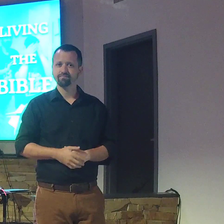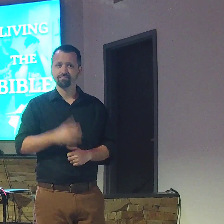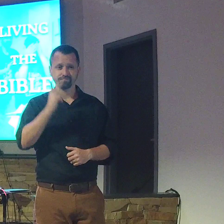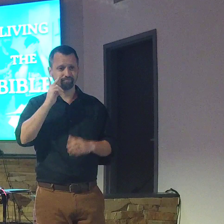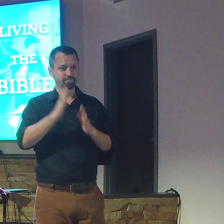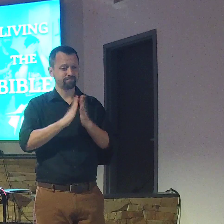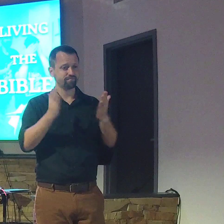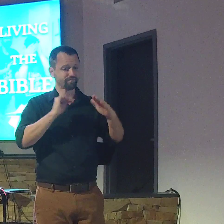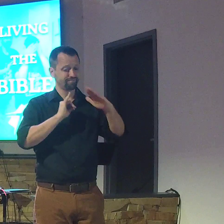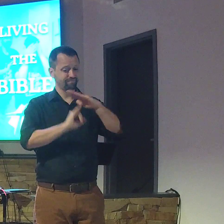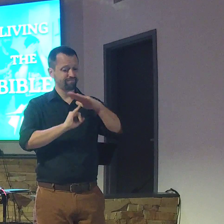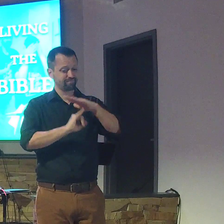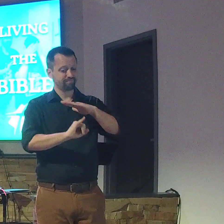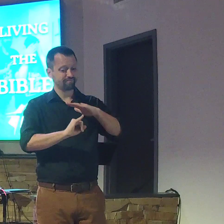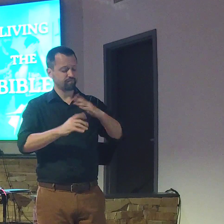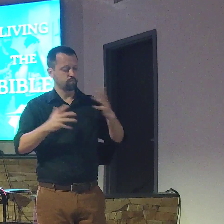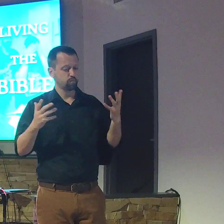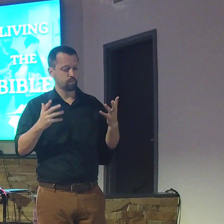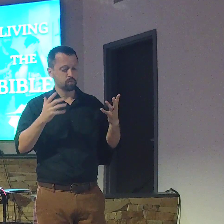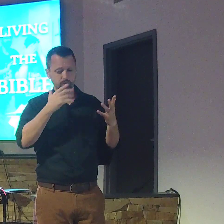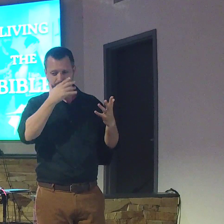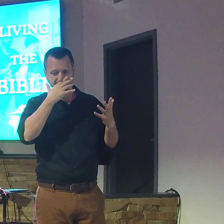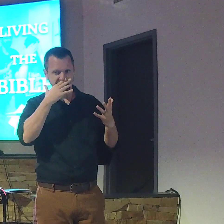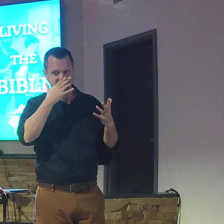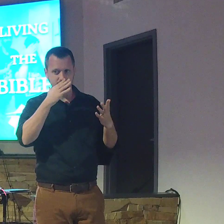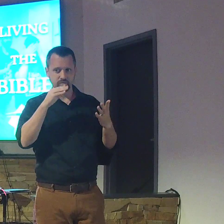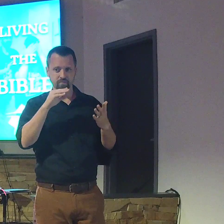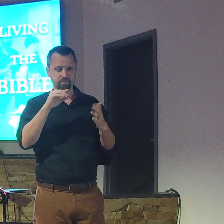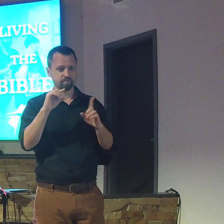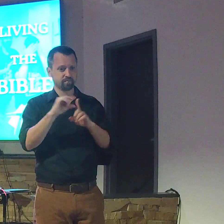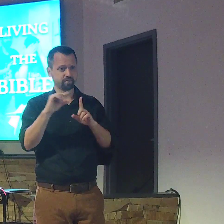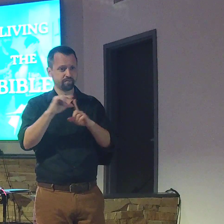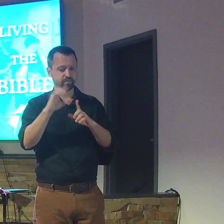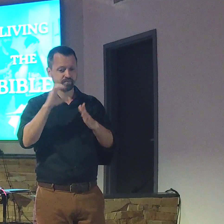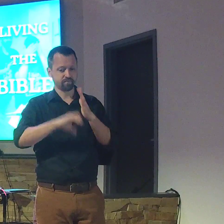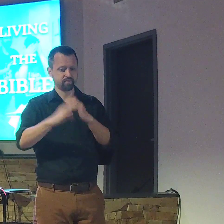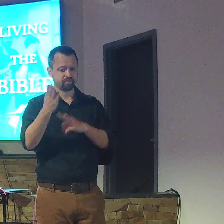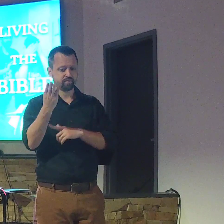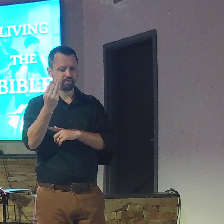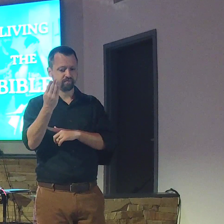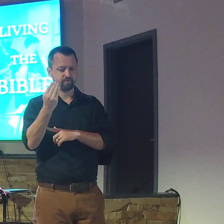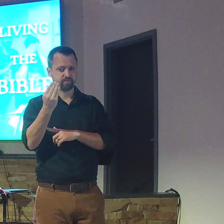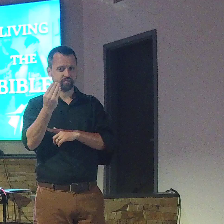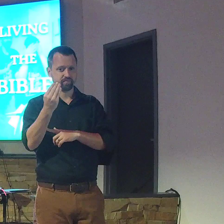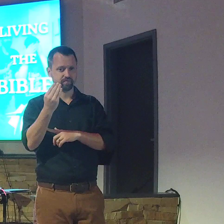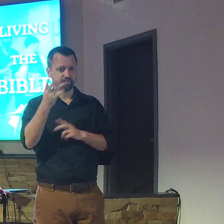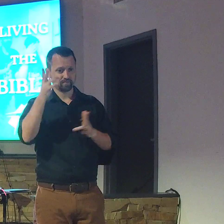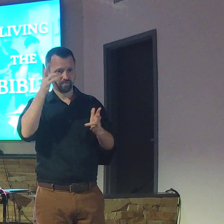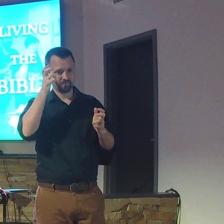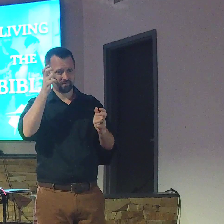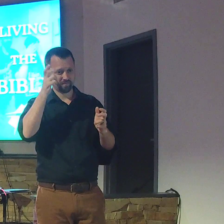of Isaiah these words that were recorded in chapter 14. And